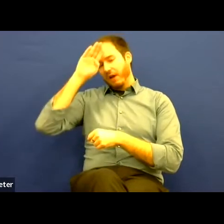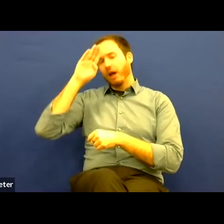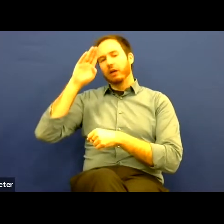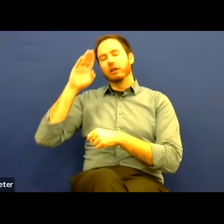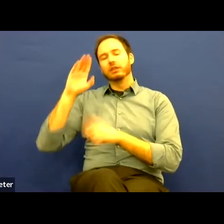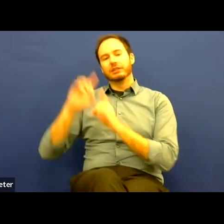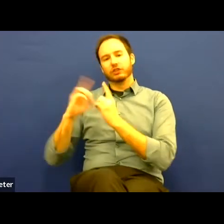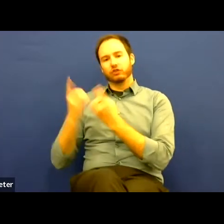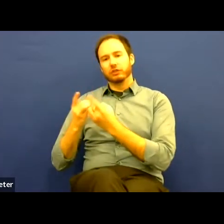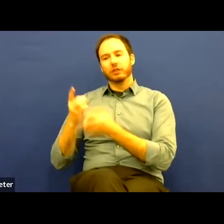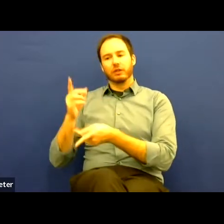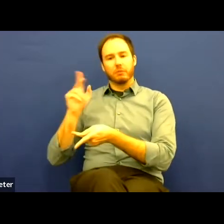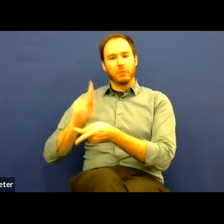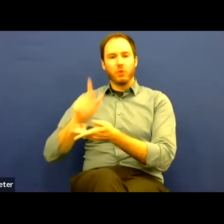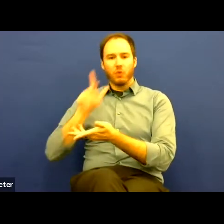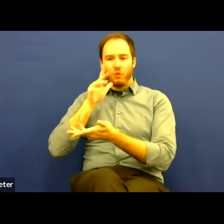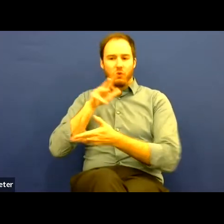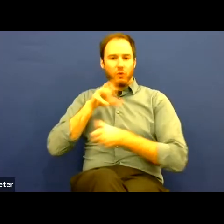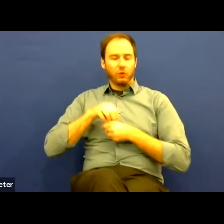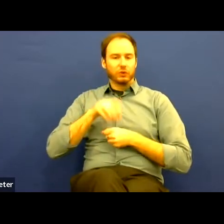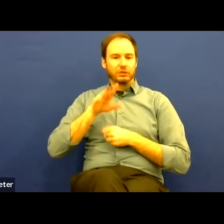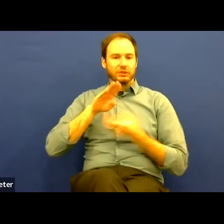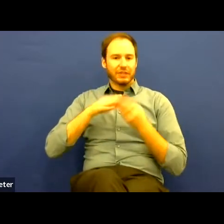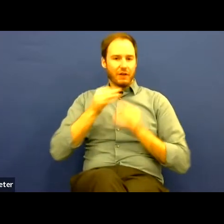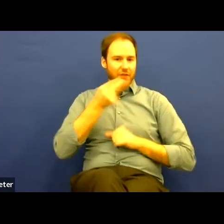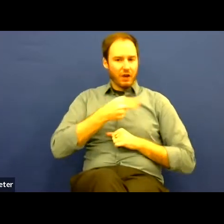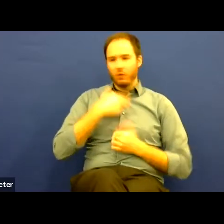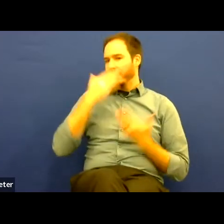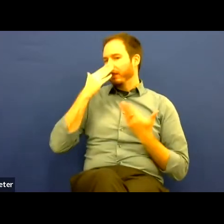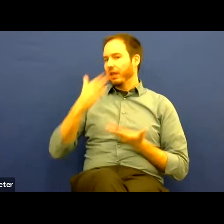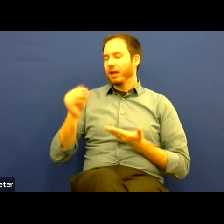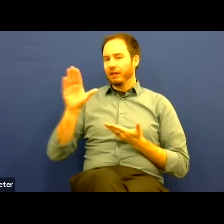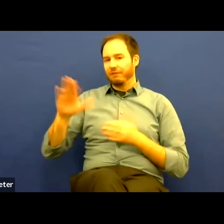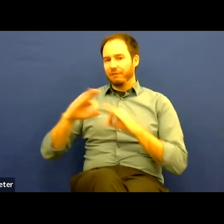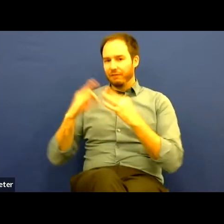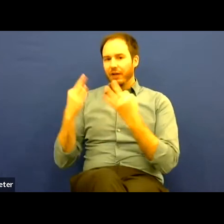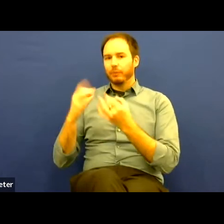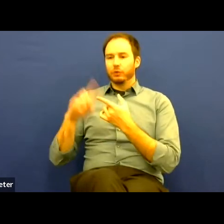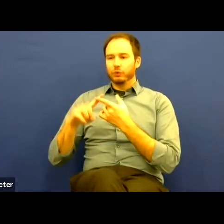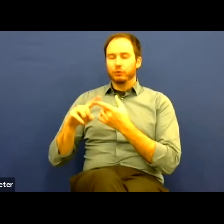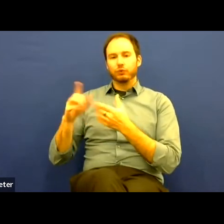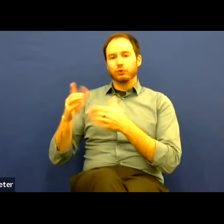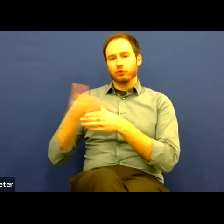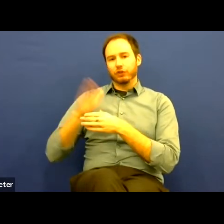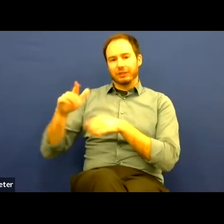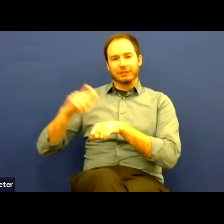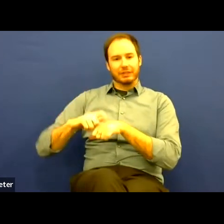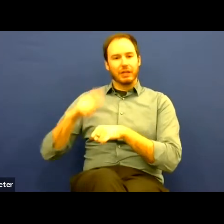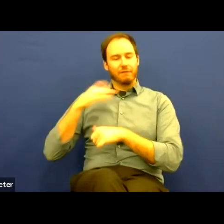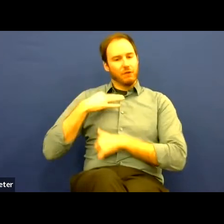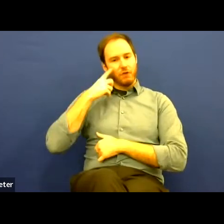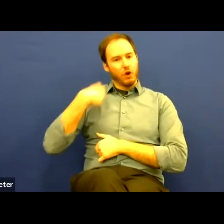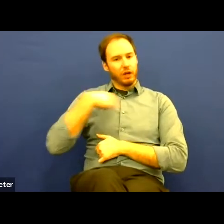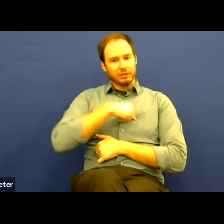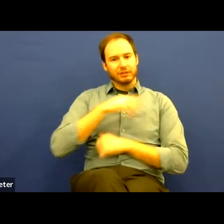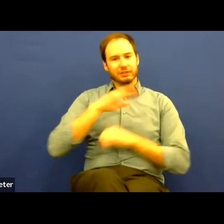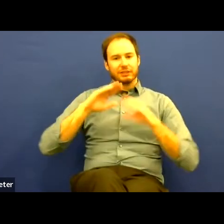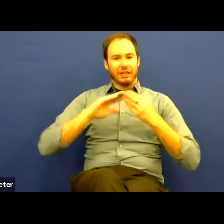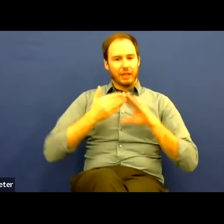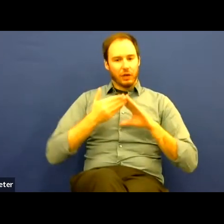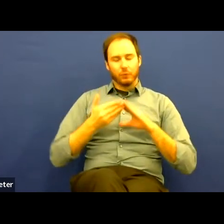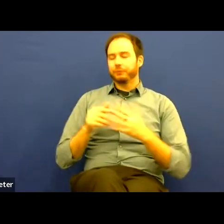and the people and businesses of the town of Henrietta, and thanks his family for sharing Robert's time with our town.